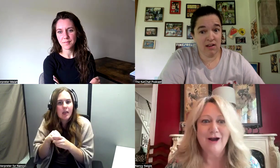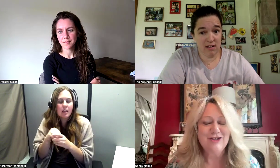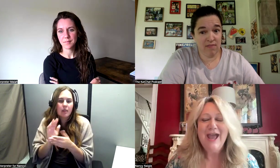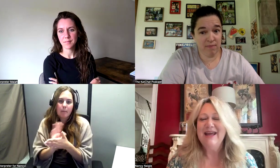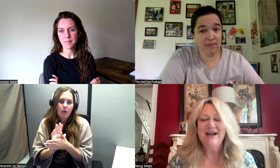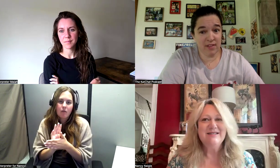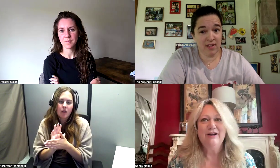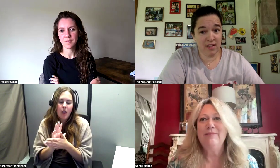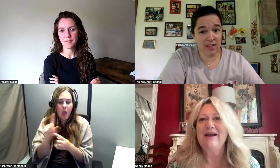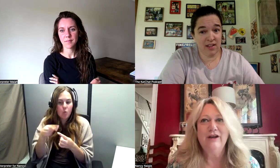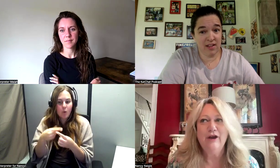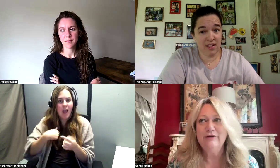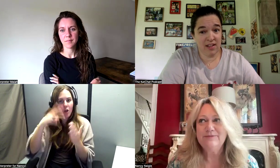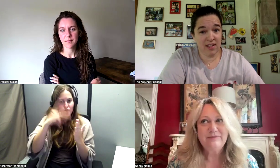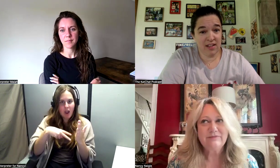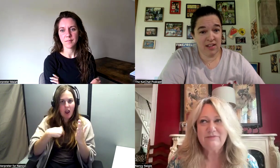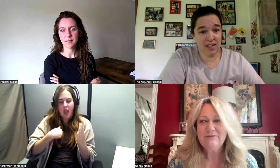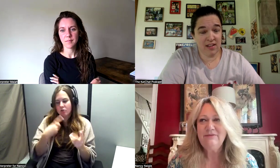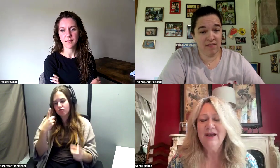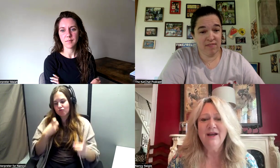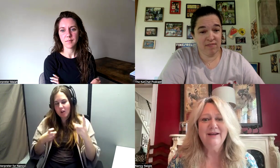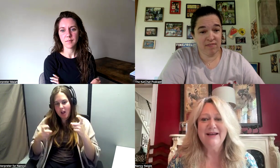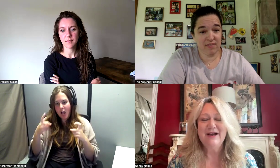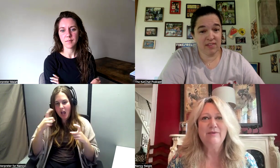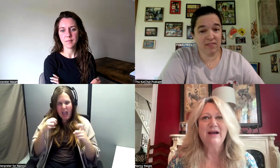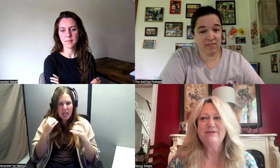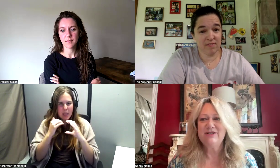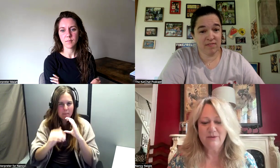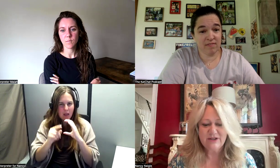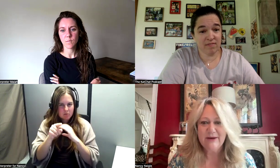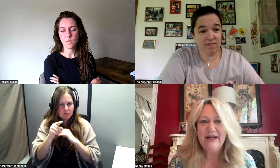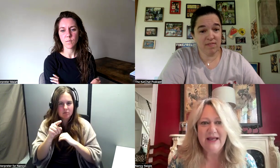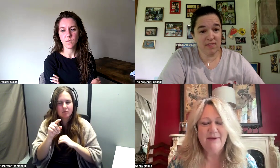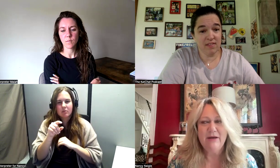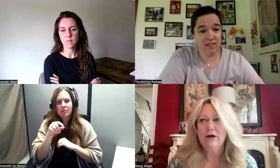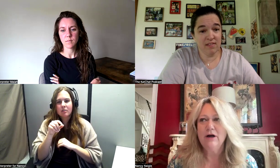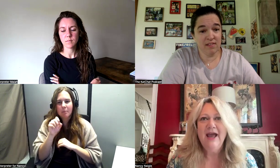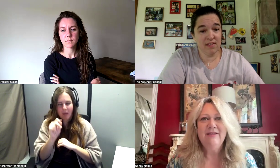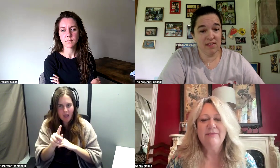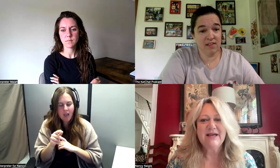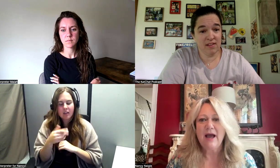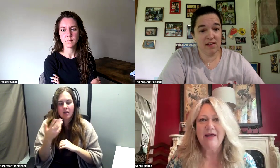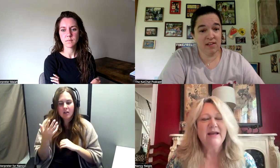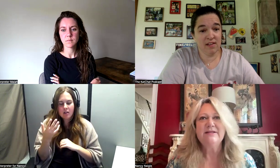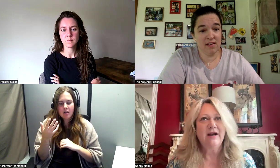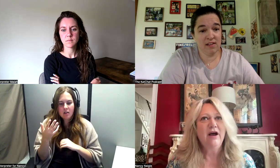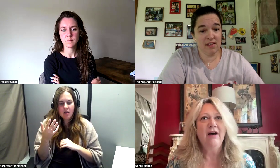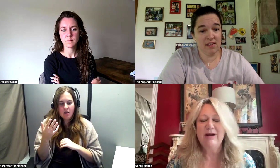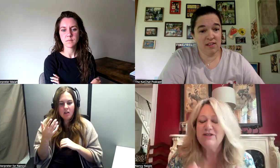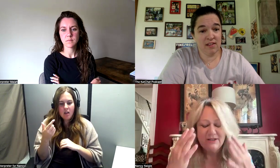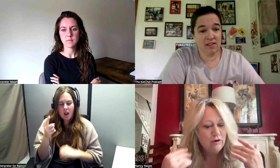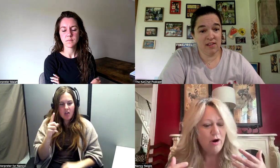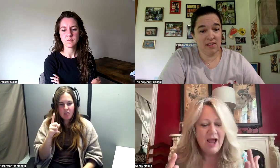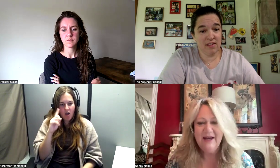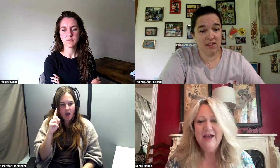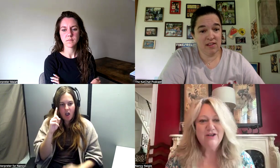my gosh. And I sent her back a note, and I was getting ready to email her, and then I was like, that is not enough, and I'm